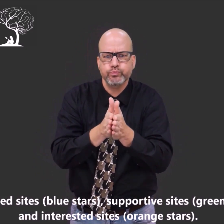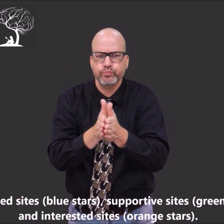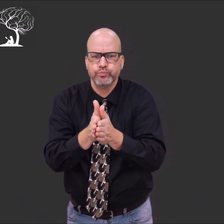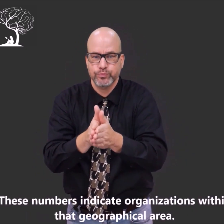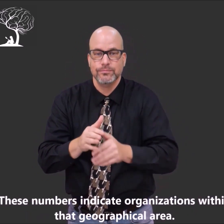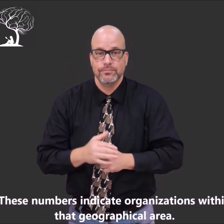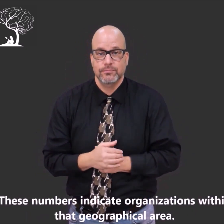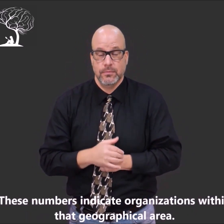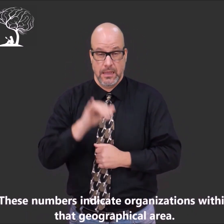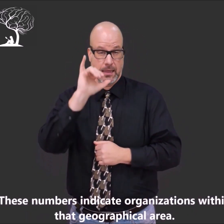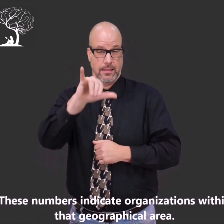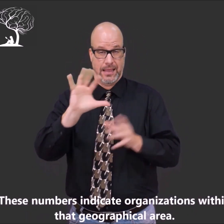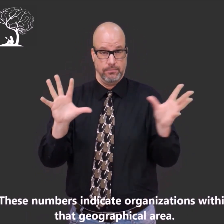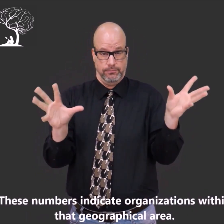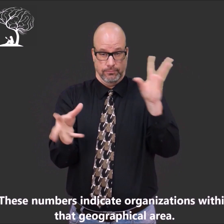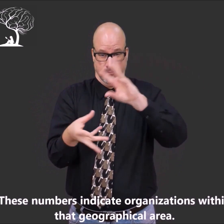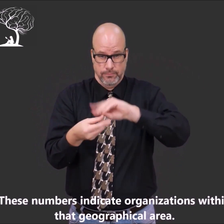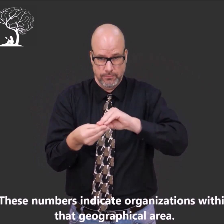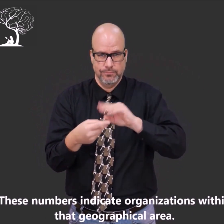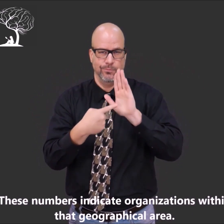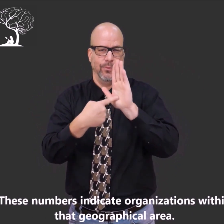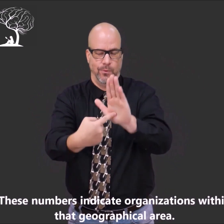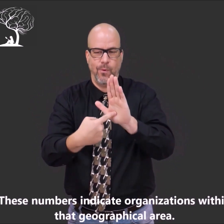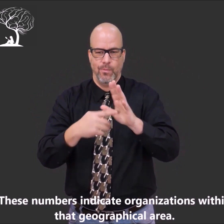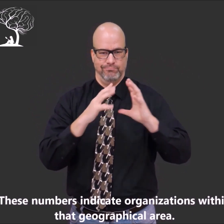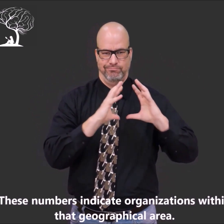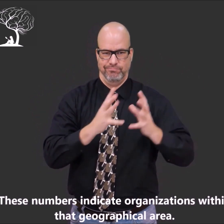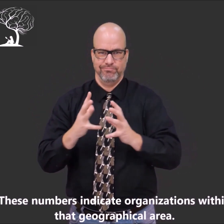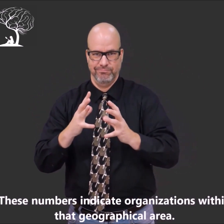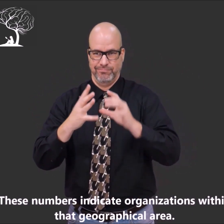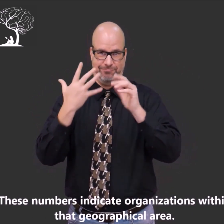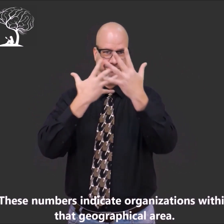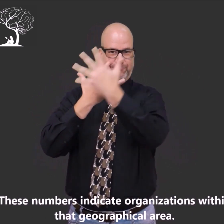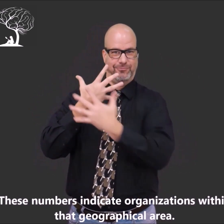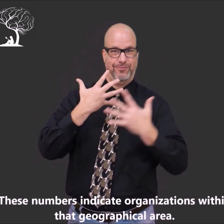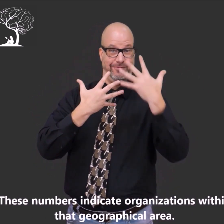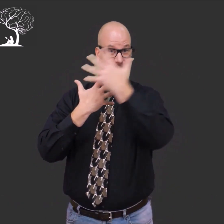stars. These numbers indicate organizations within that geographical area.